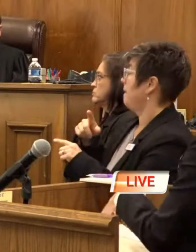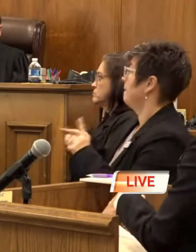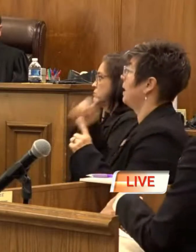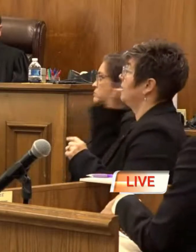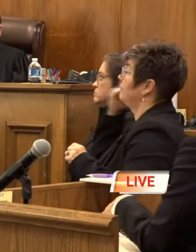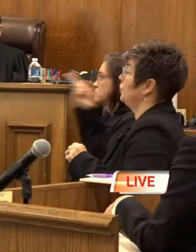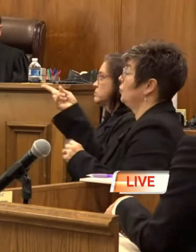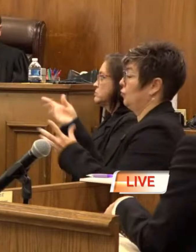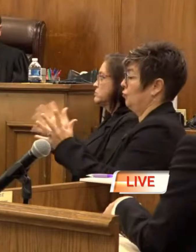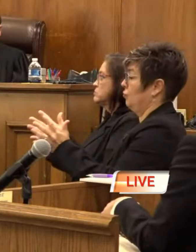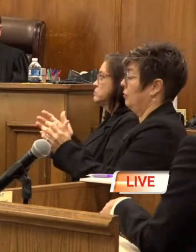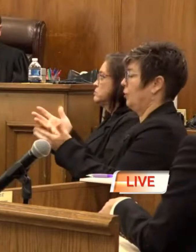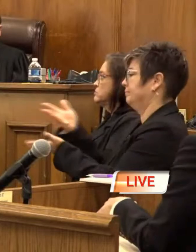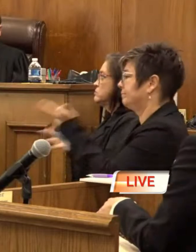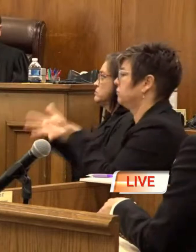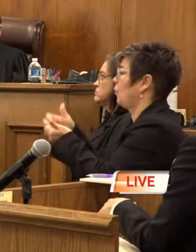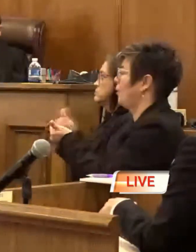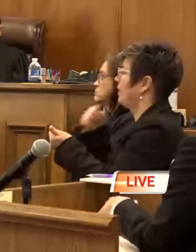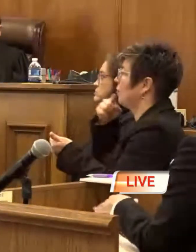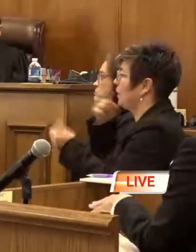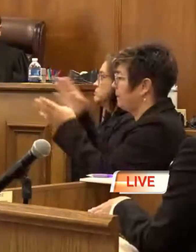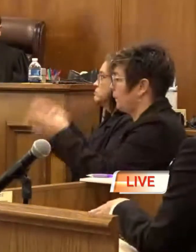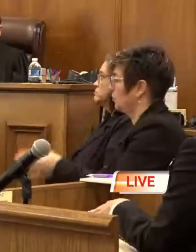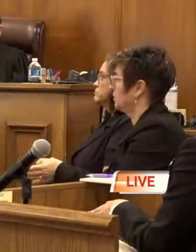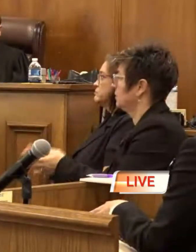or text.